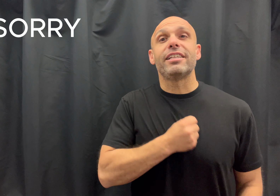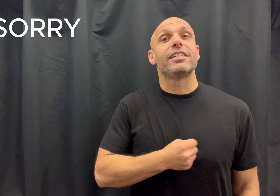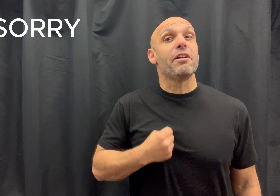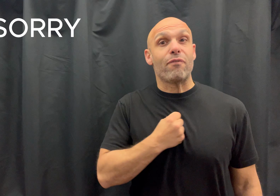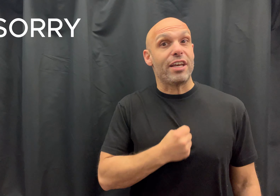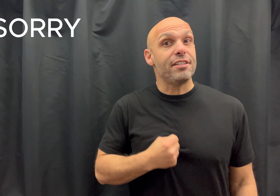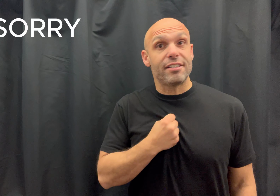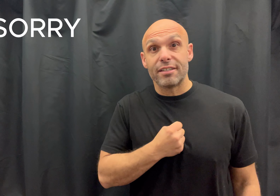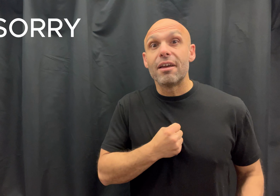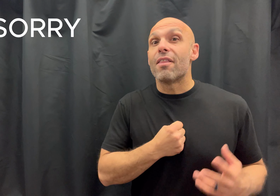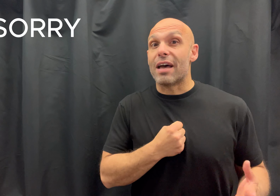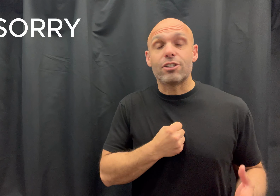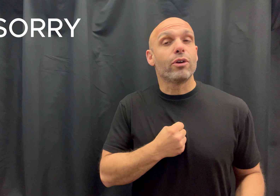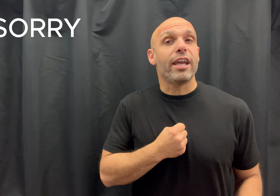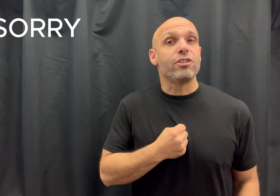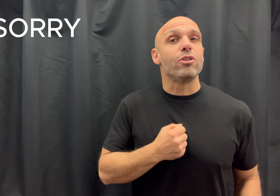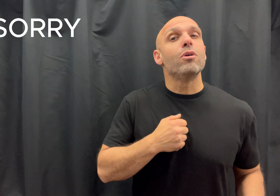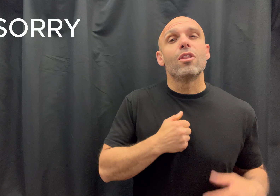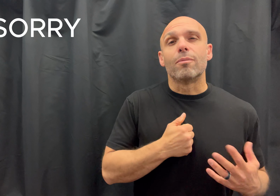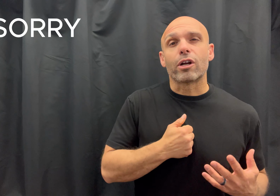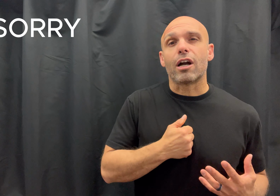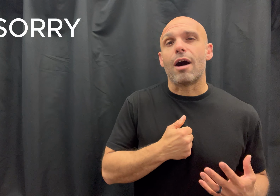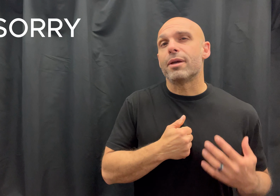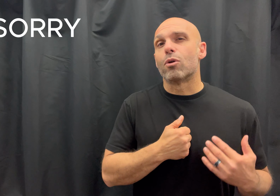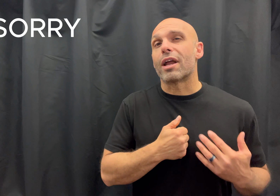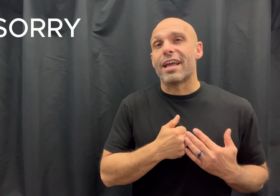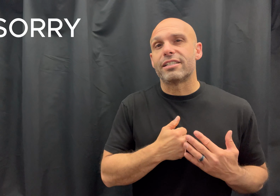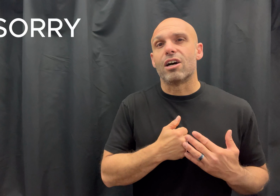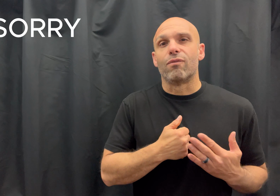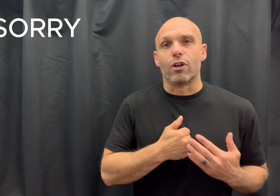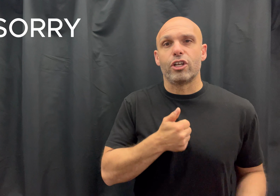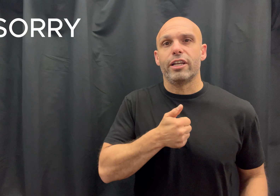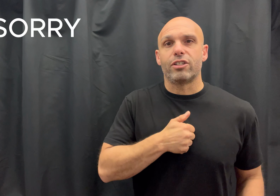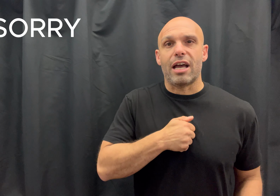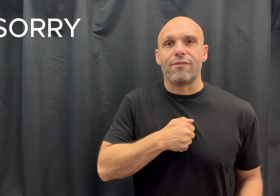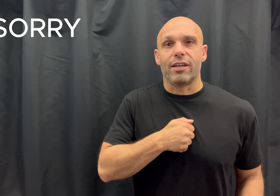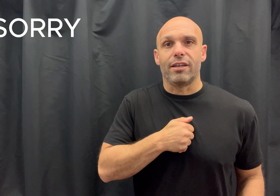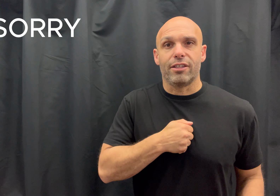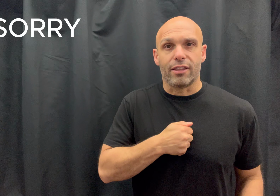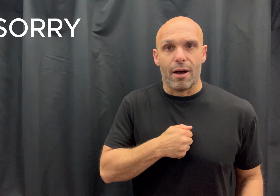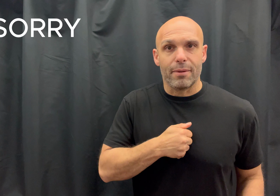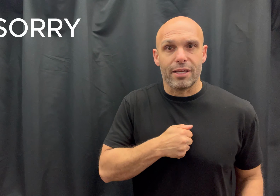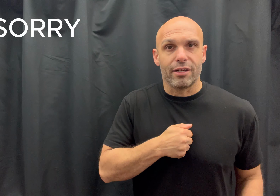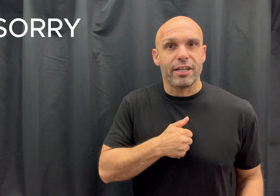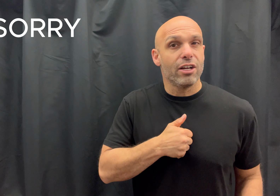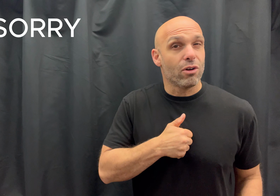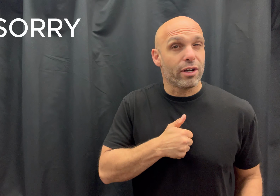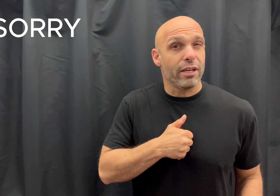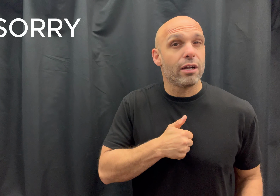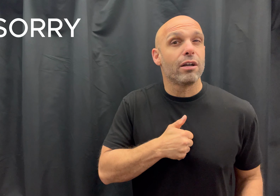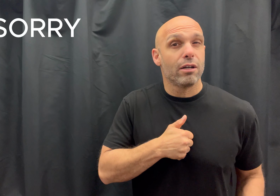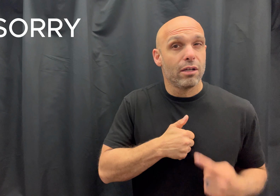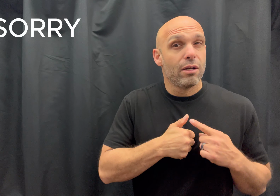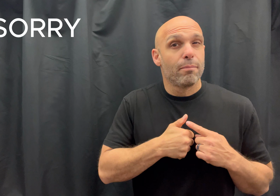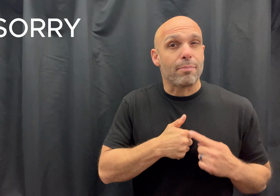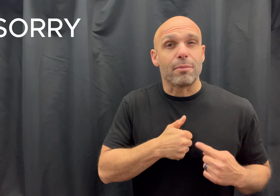in a fist. That's okay too. The more common, more ASL version is to have the thumb either here or here, popped up just a